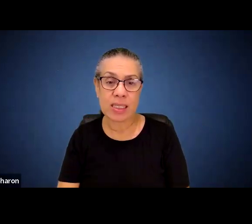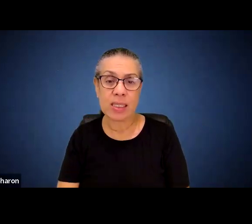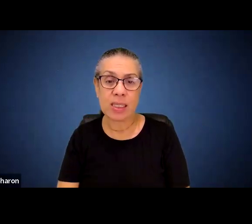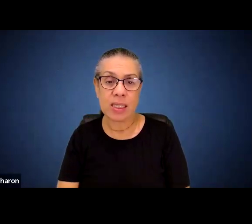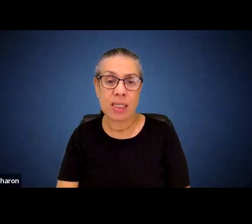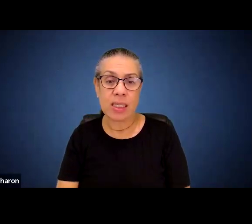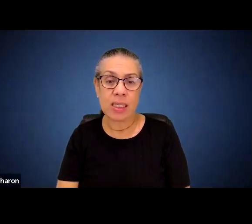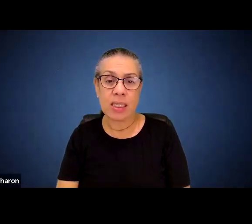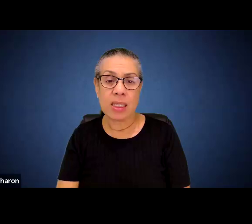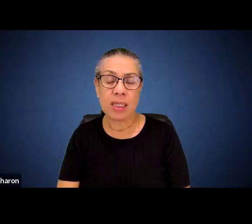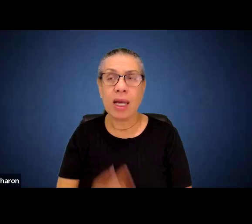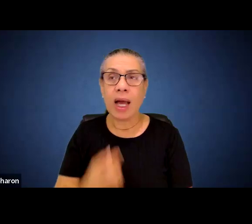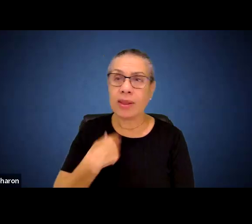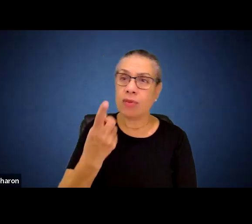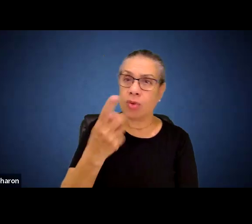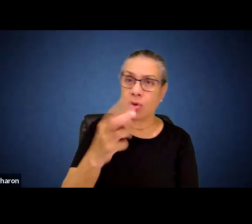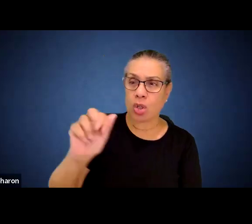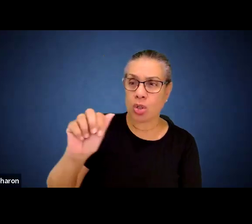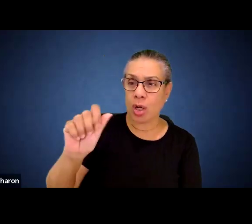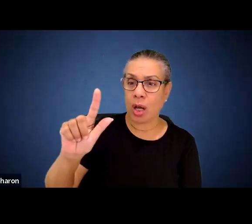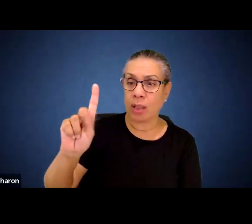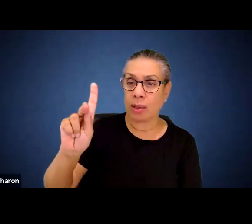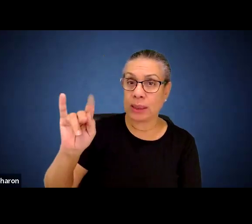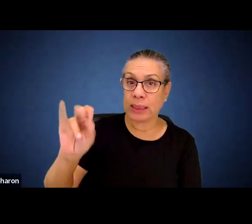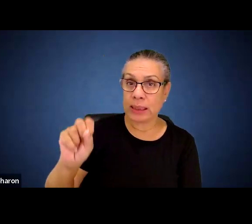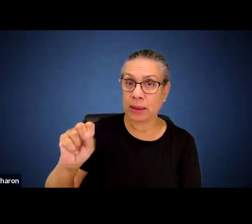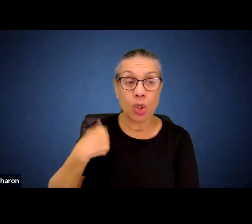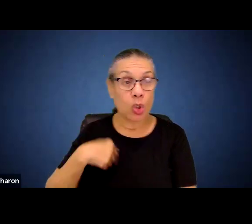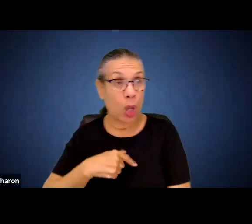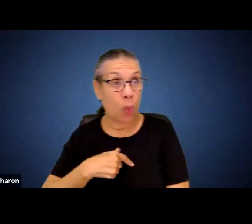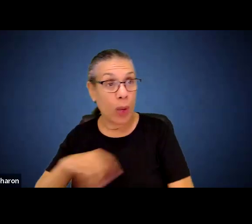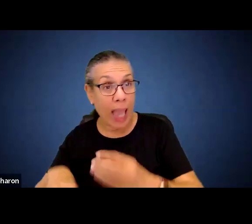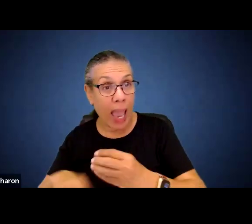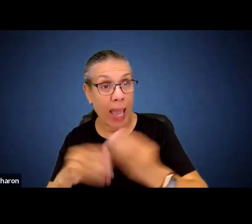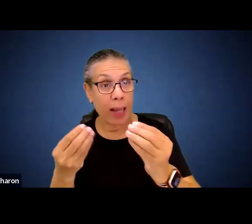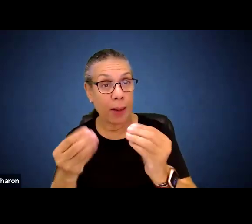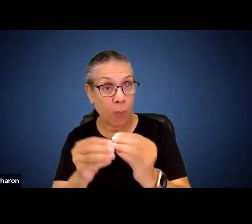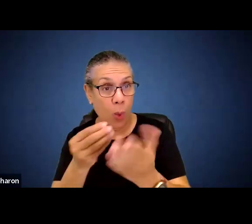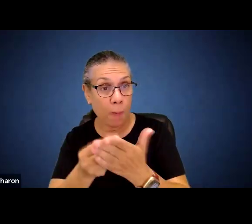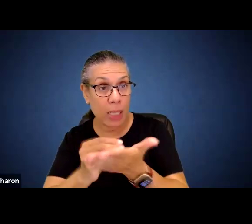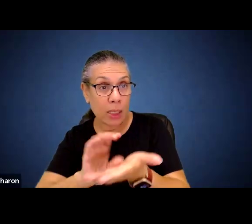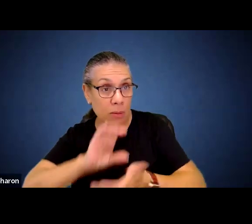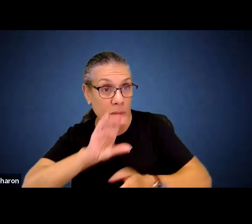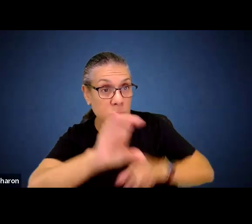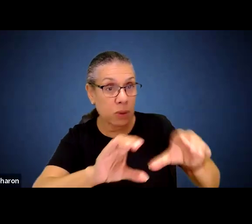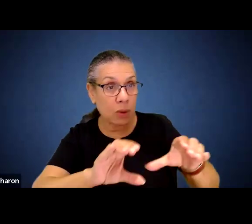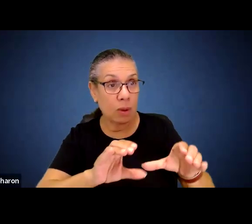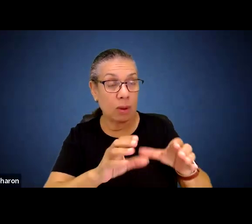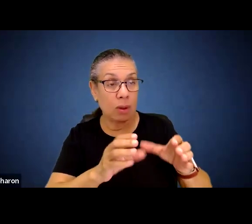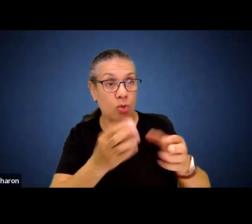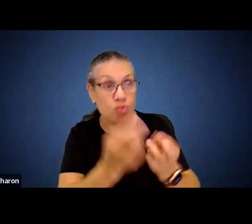I think this goes to Dr. Alkin's question of whether there are additional investments we could make to accelerate that. There probably